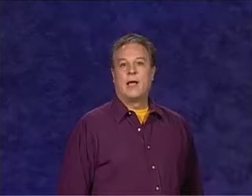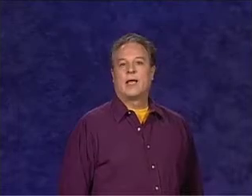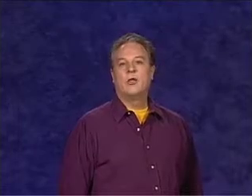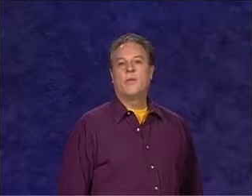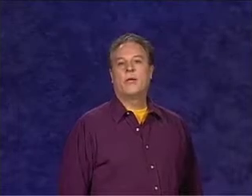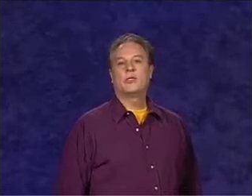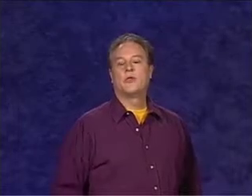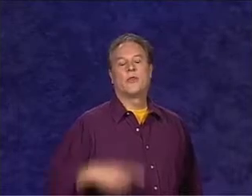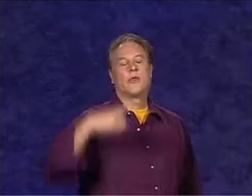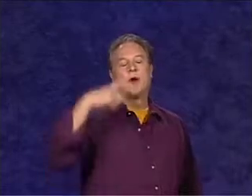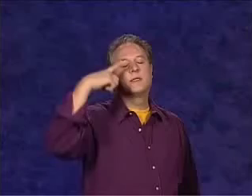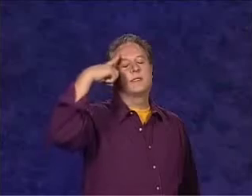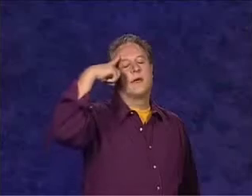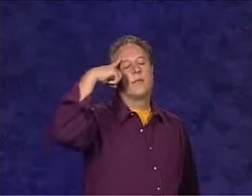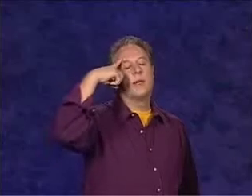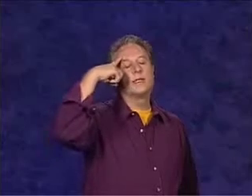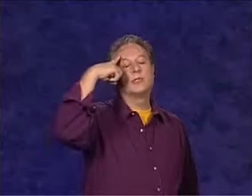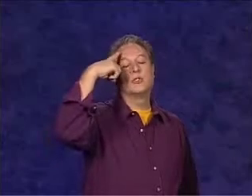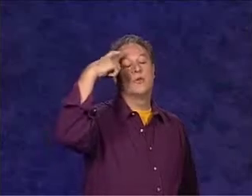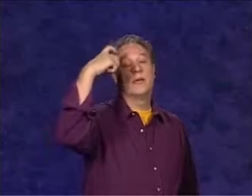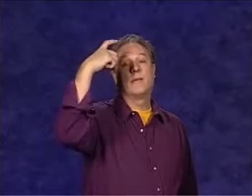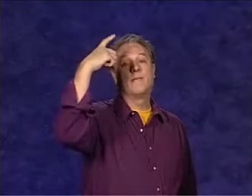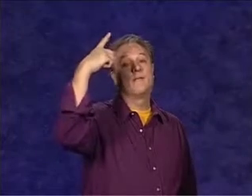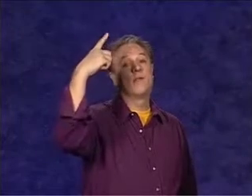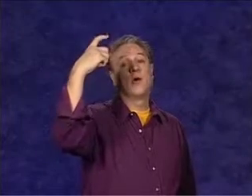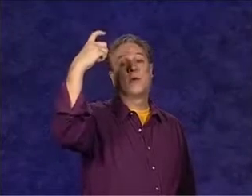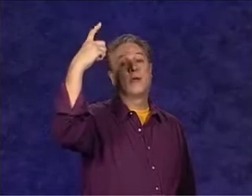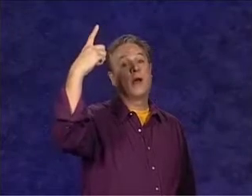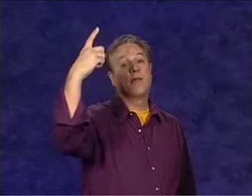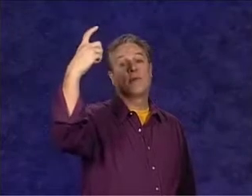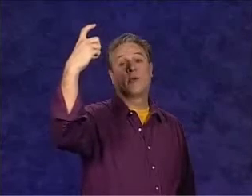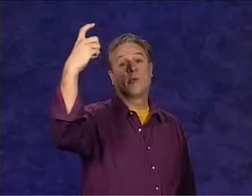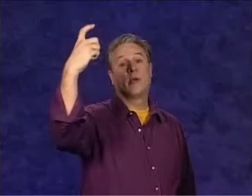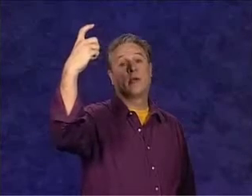Can you picture the thoughts of a pleasant dream floating up from your mind?